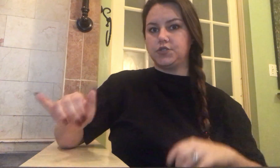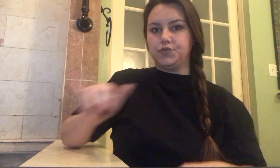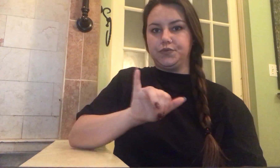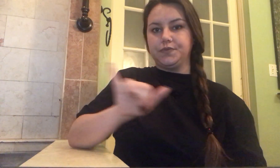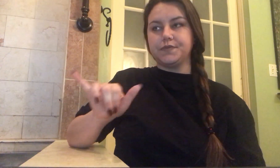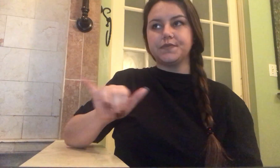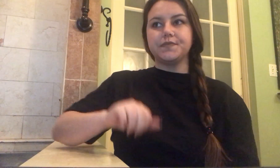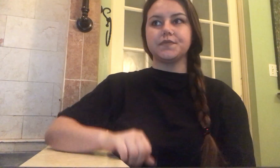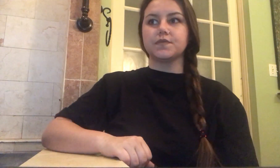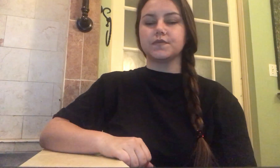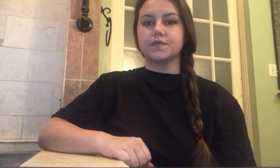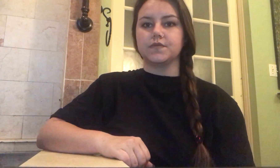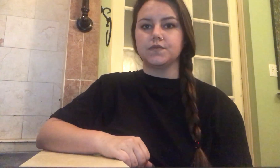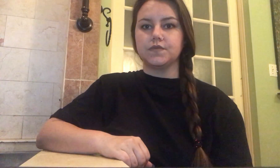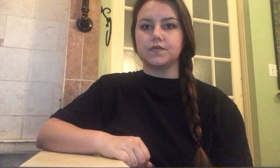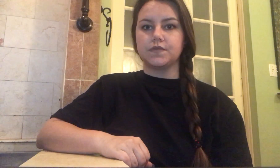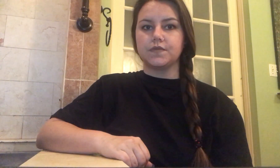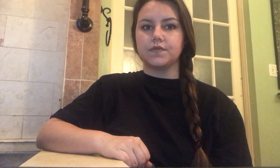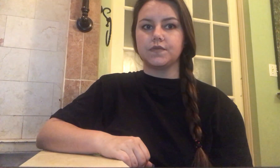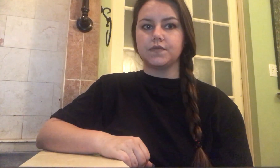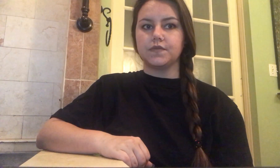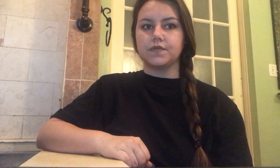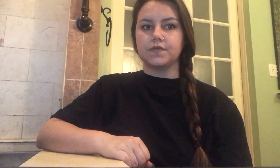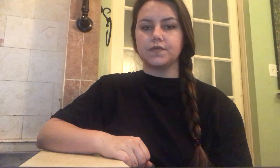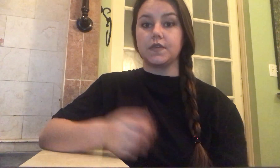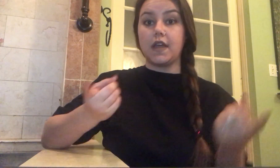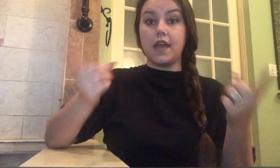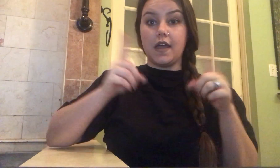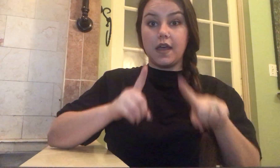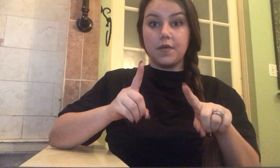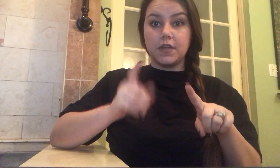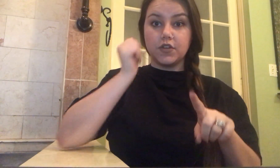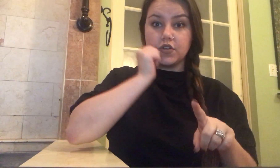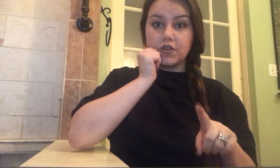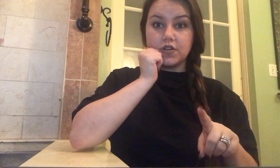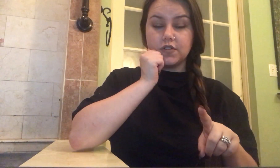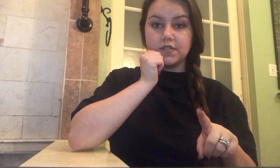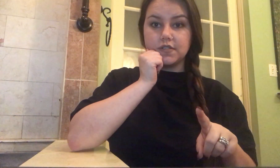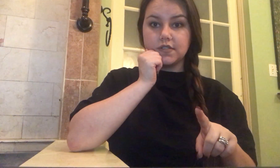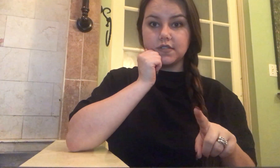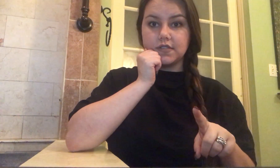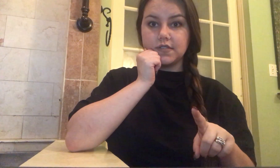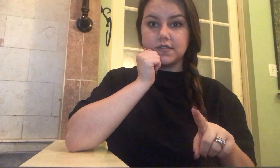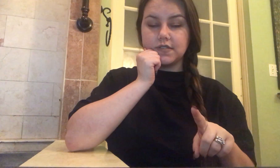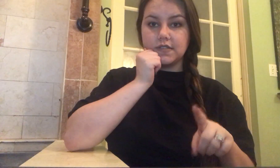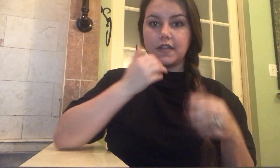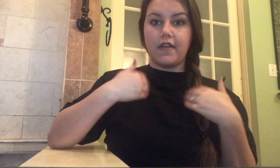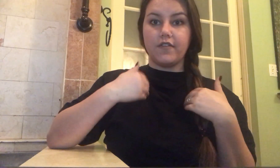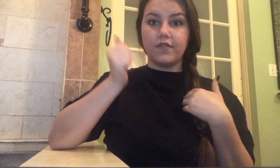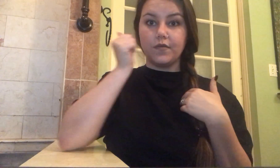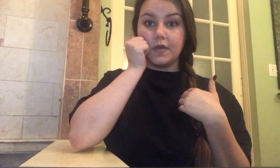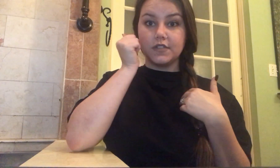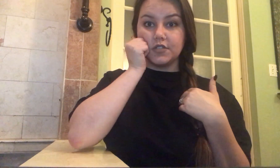They stayed home in shame. Learned about the huge impact of water on these local economies. And it's primarily